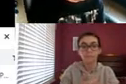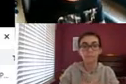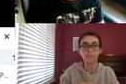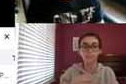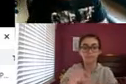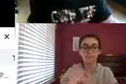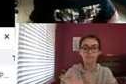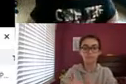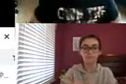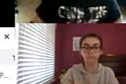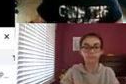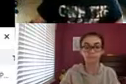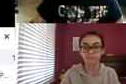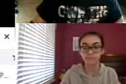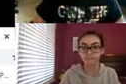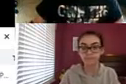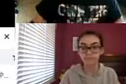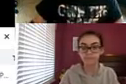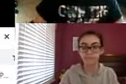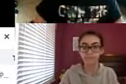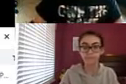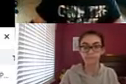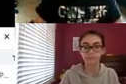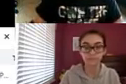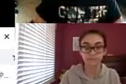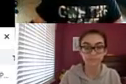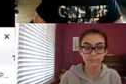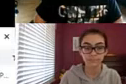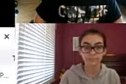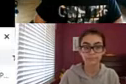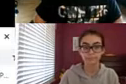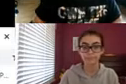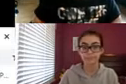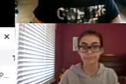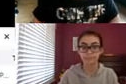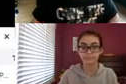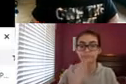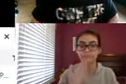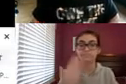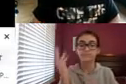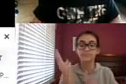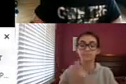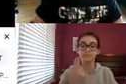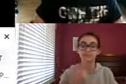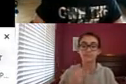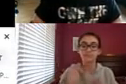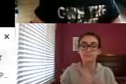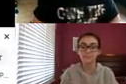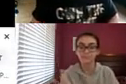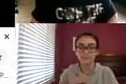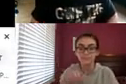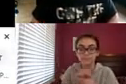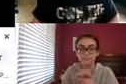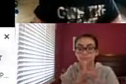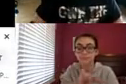thank you mr historian so we have a few submissions but today we're going to highlight there's